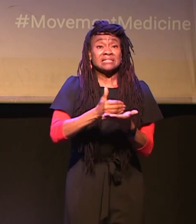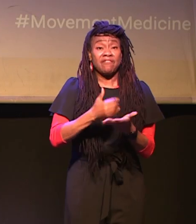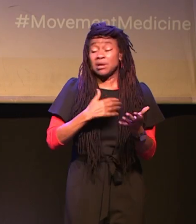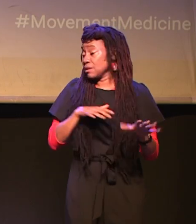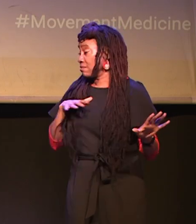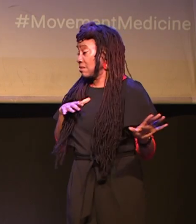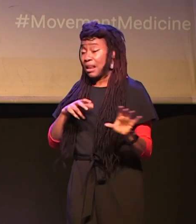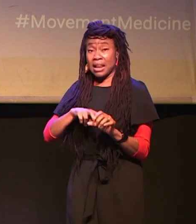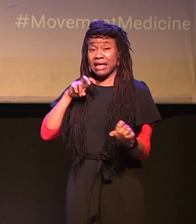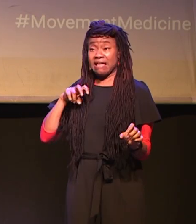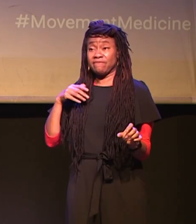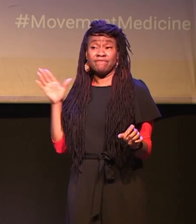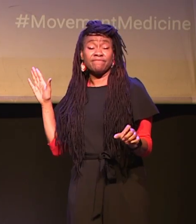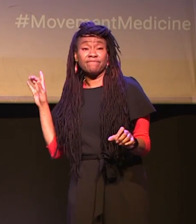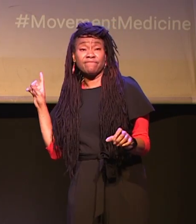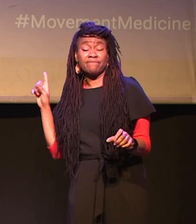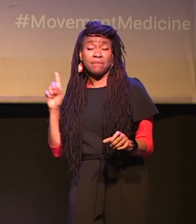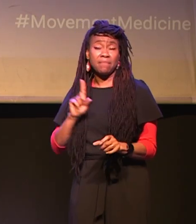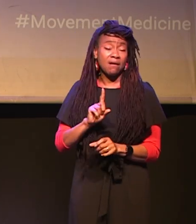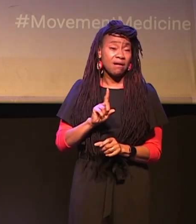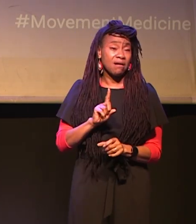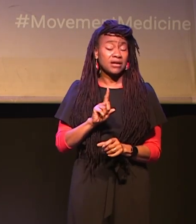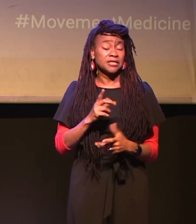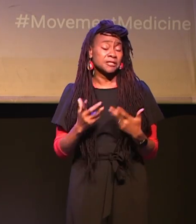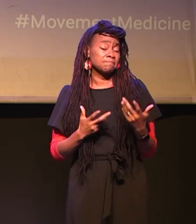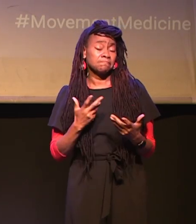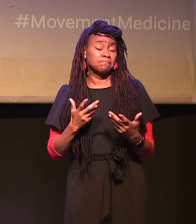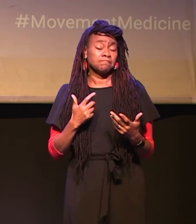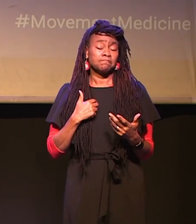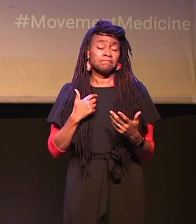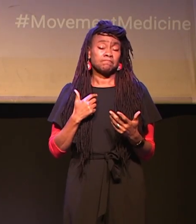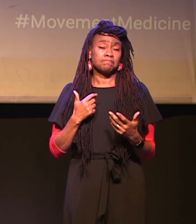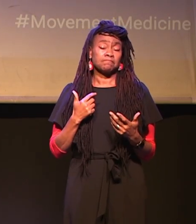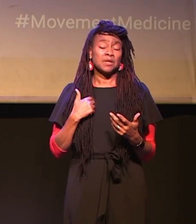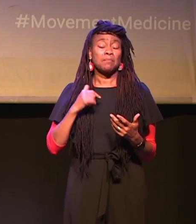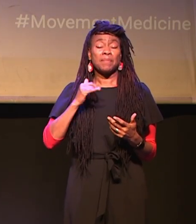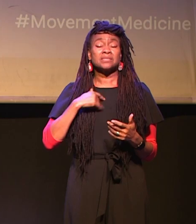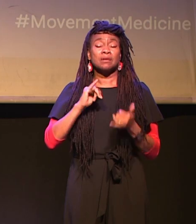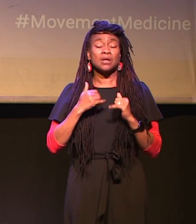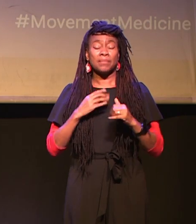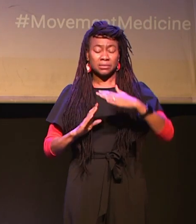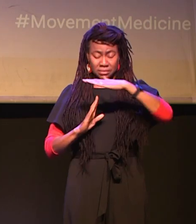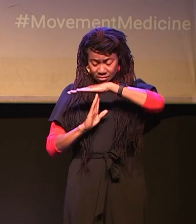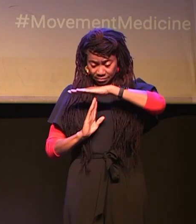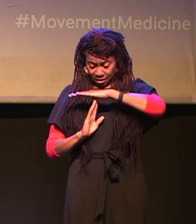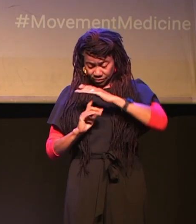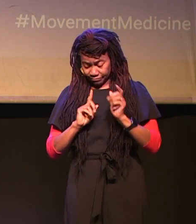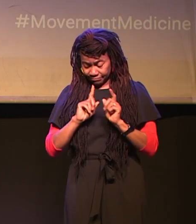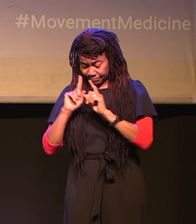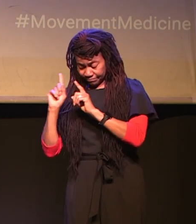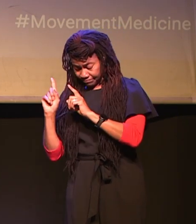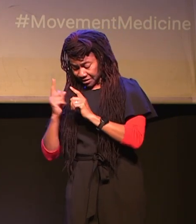and somehow leave, even if it's disassociate, and tap out in order to come back to